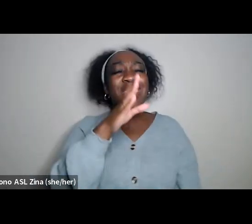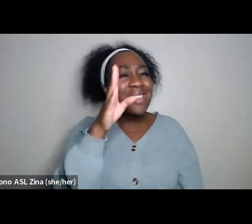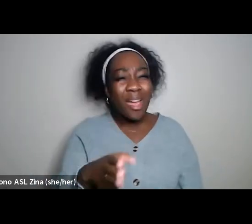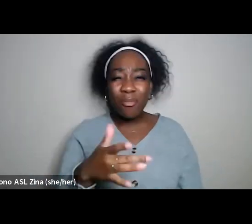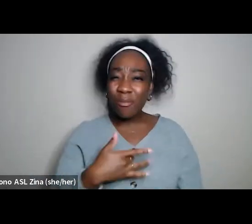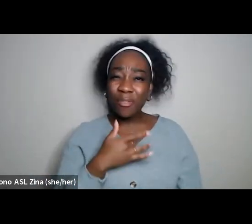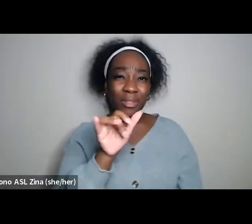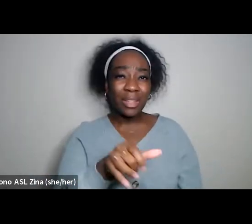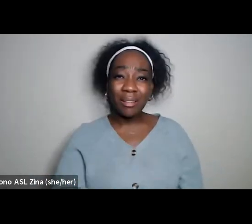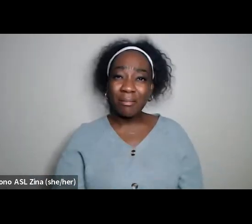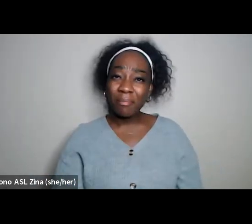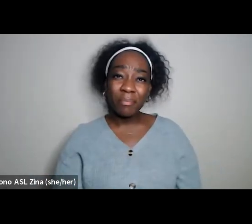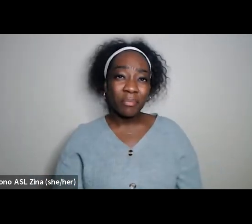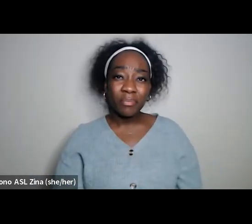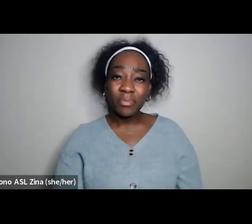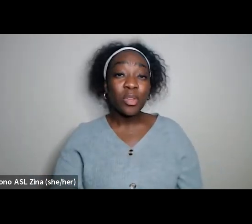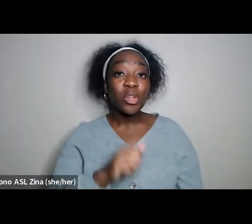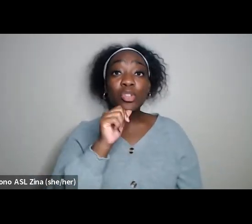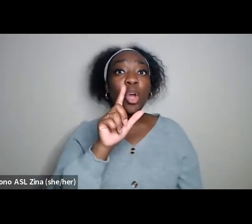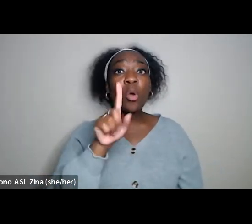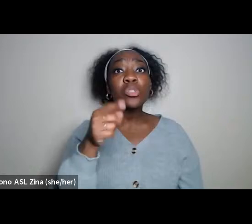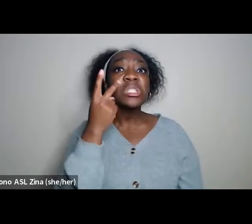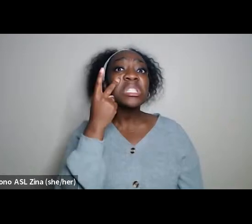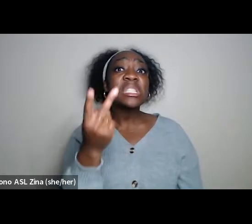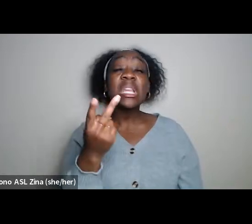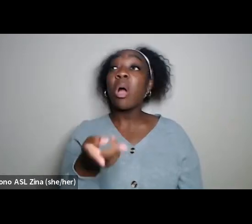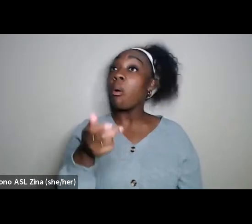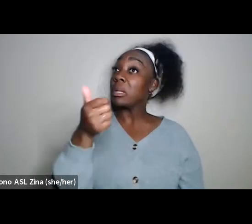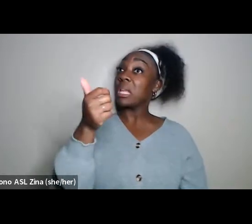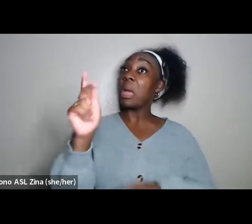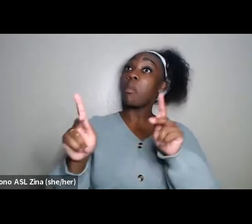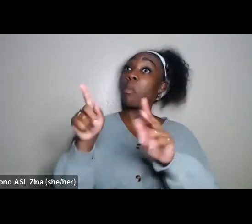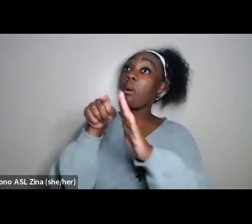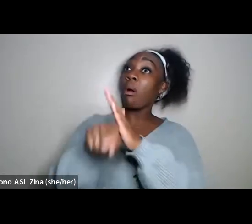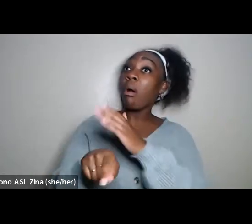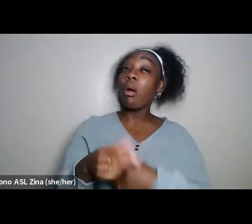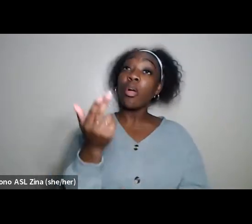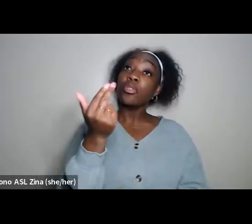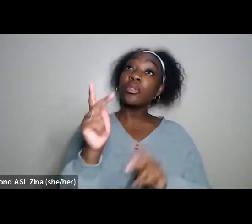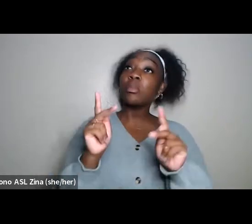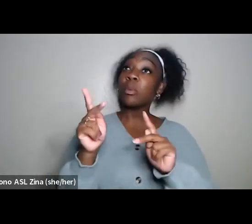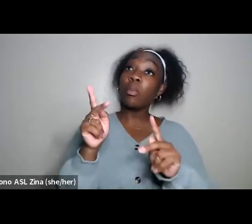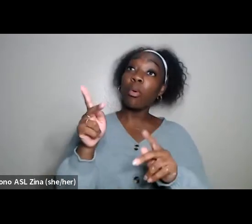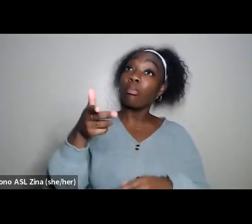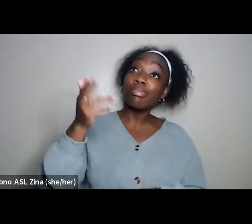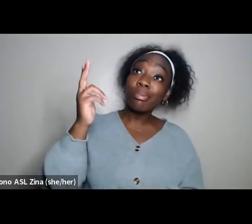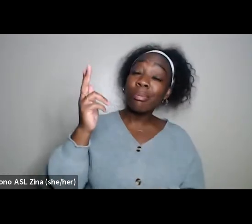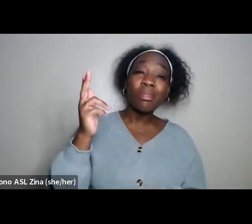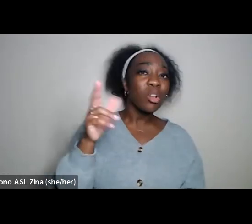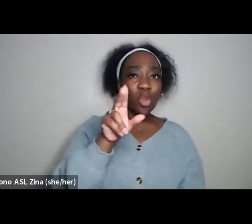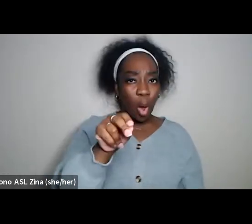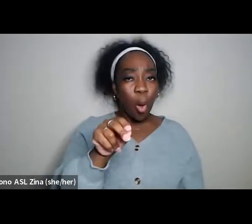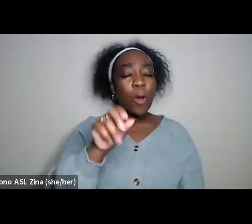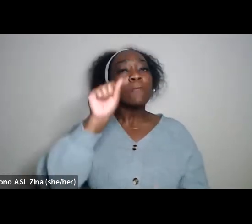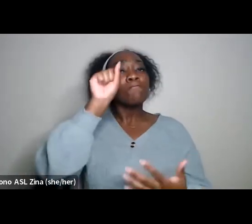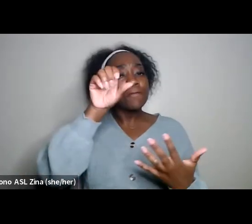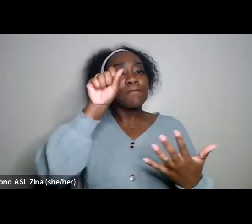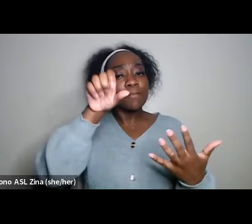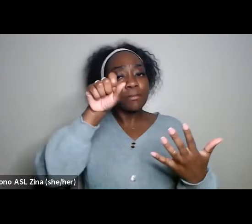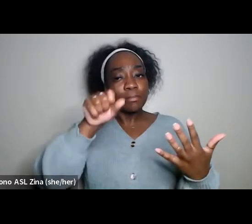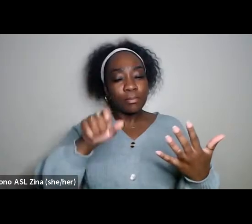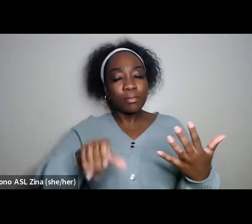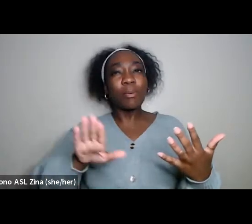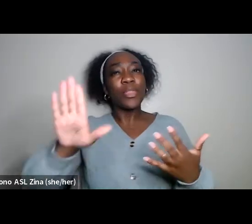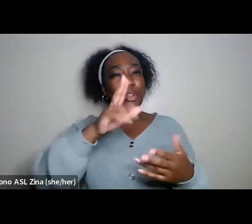So don't just see there were 10 victims or 13 victims. Say each of their names, learn all of